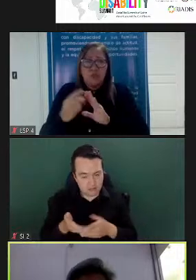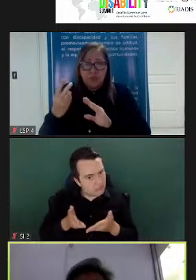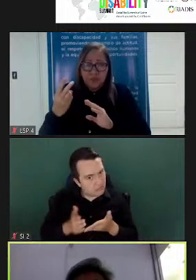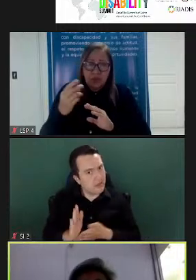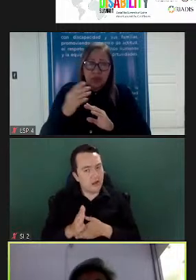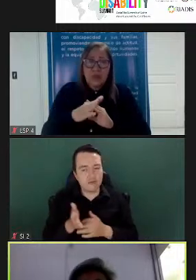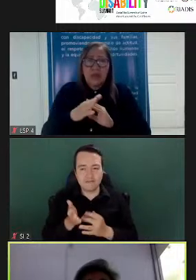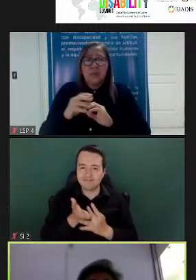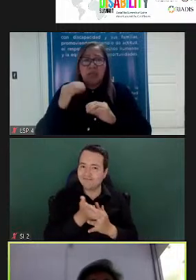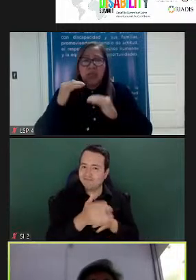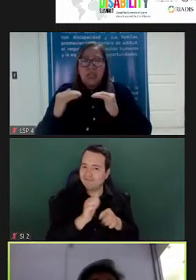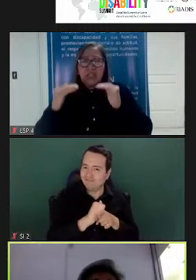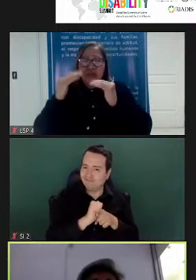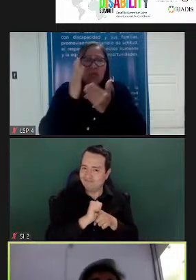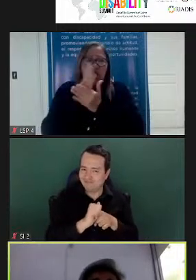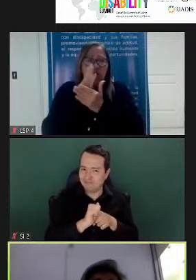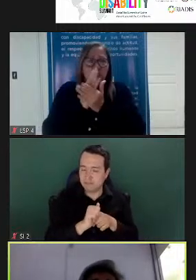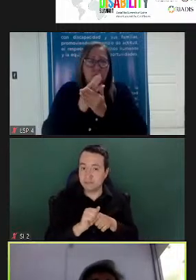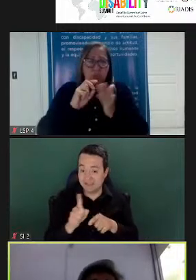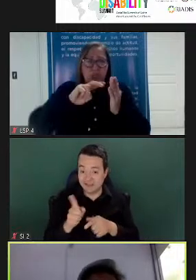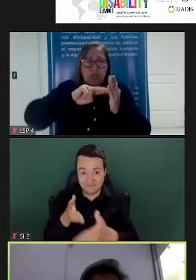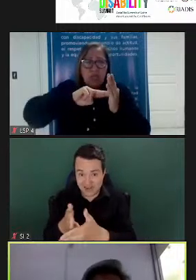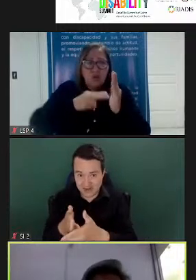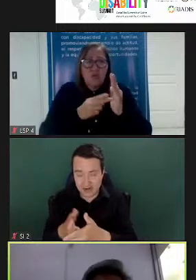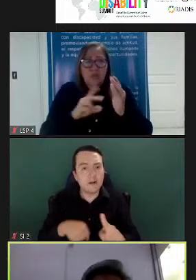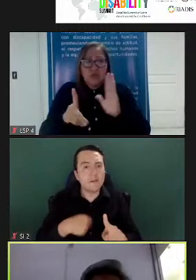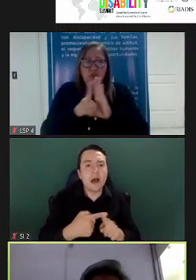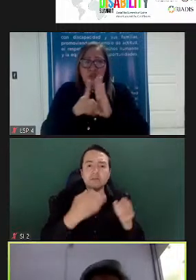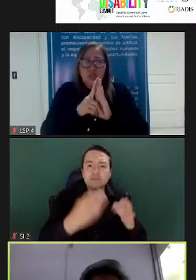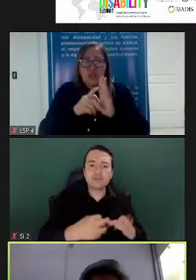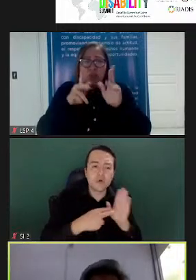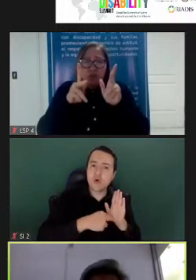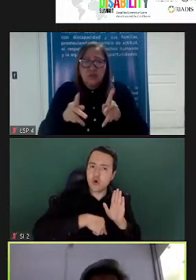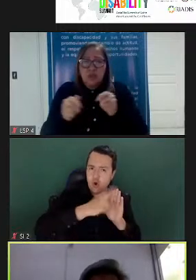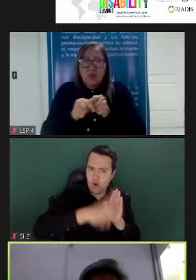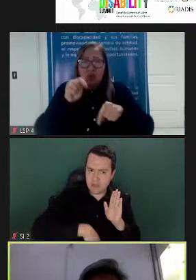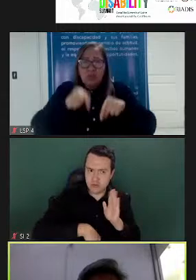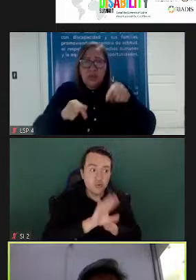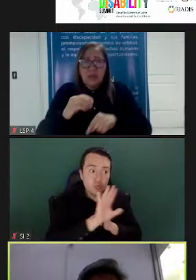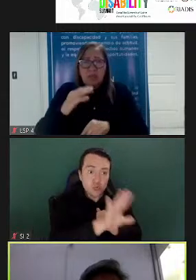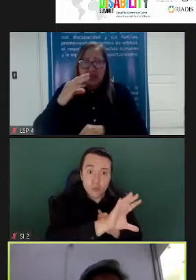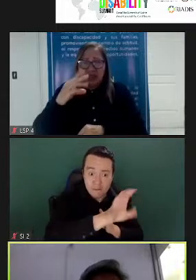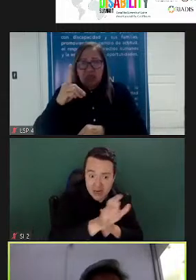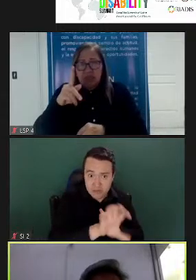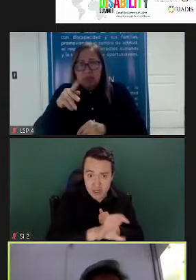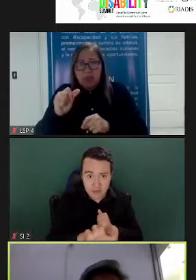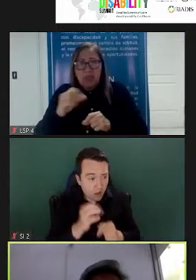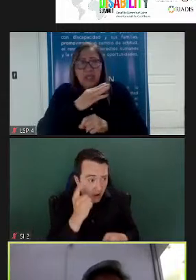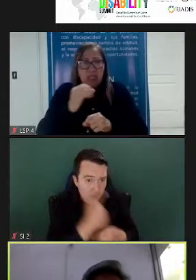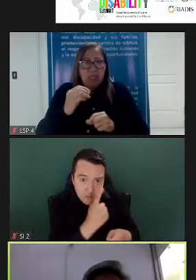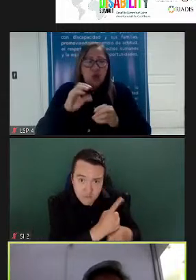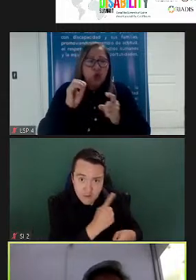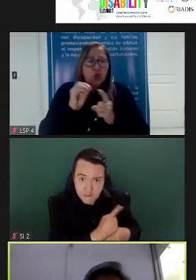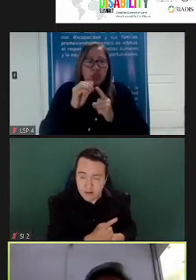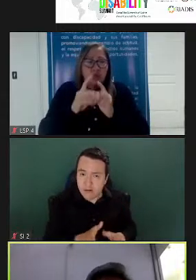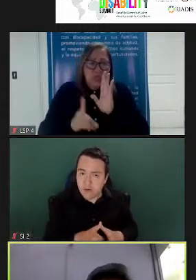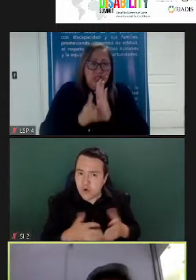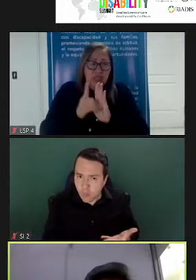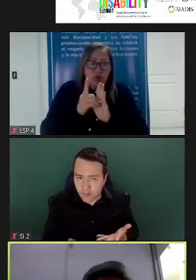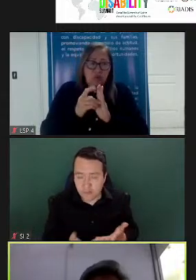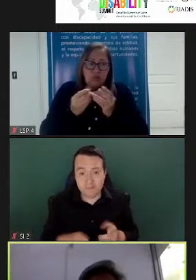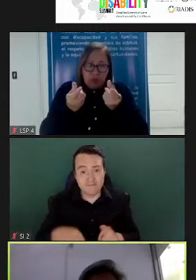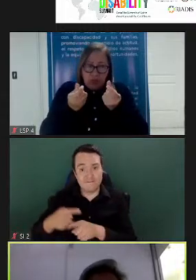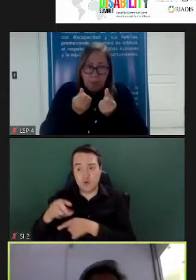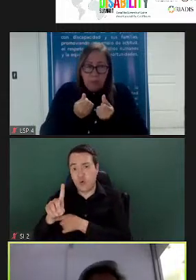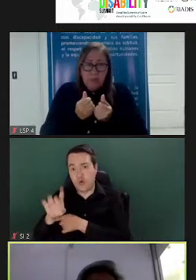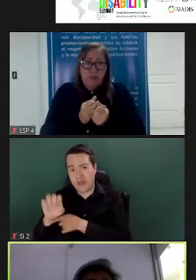rights and the level of compliance of the convention on the rights of persons with disabilities and